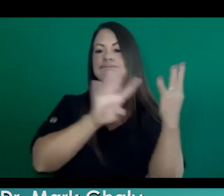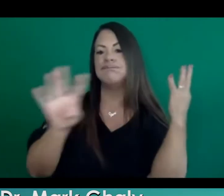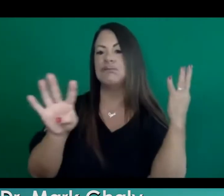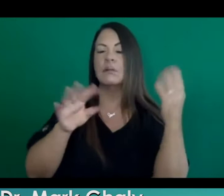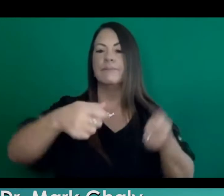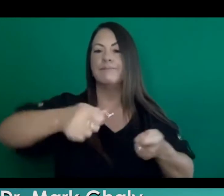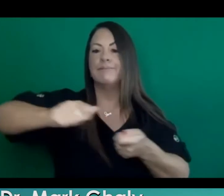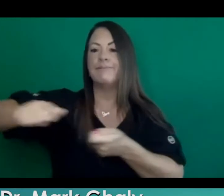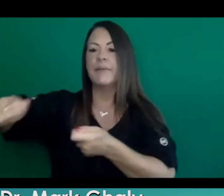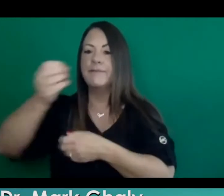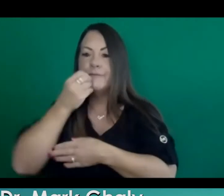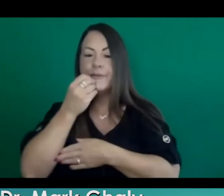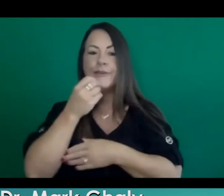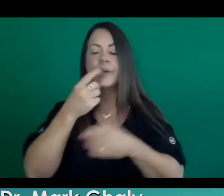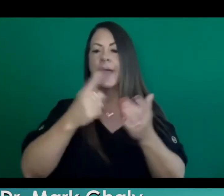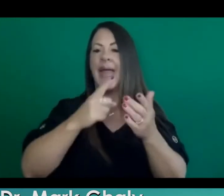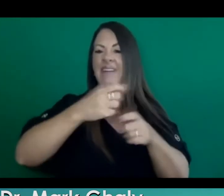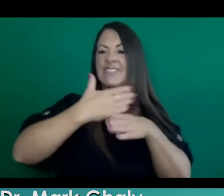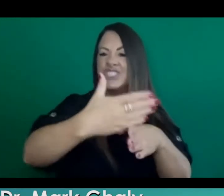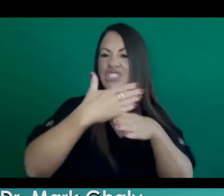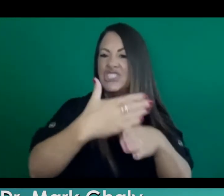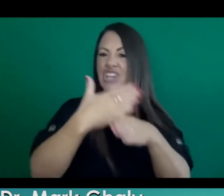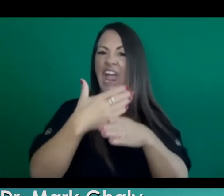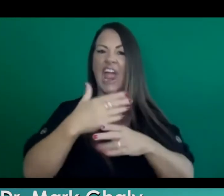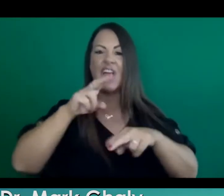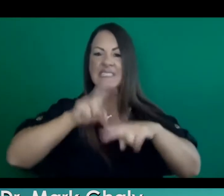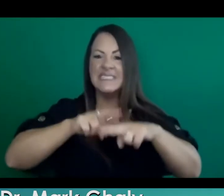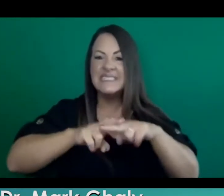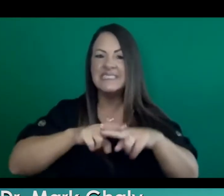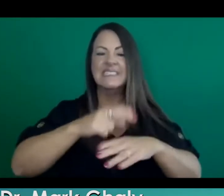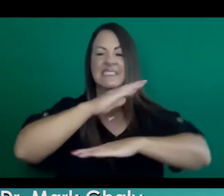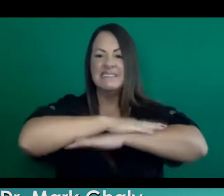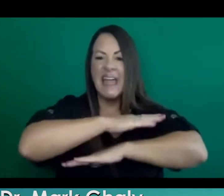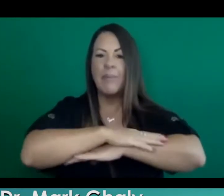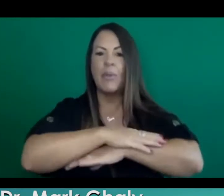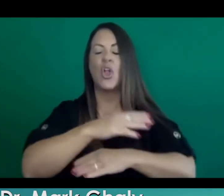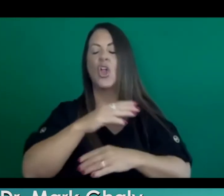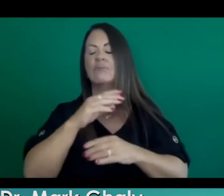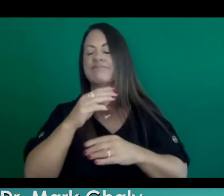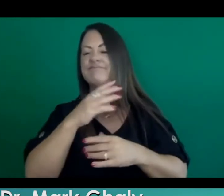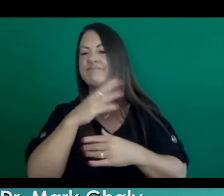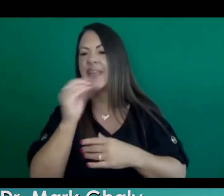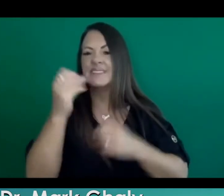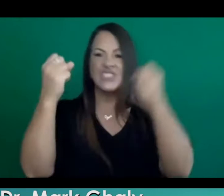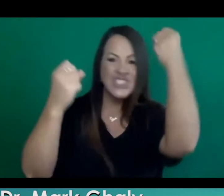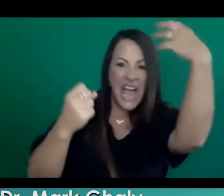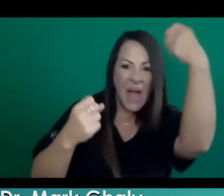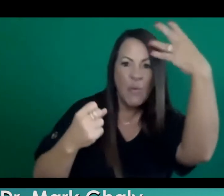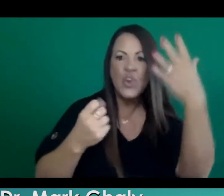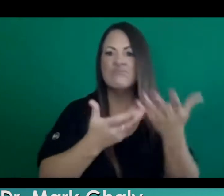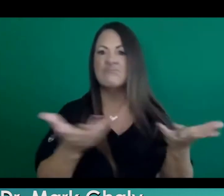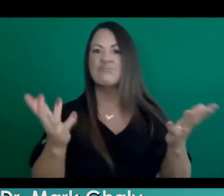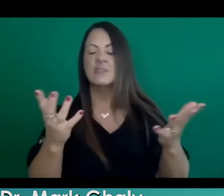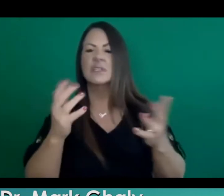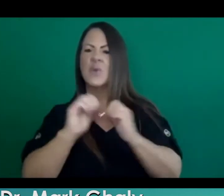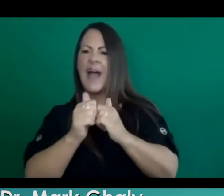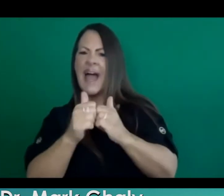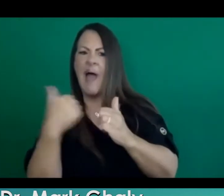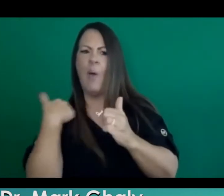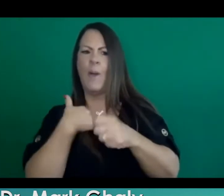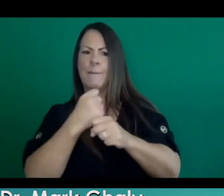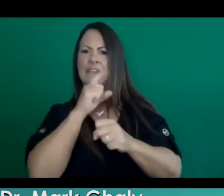showering areas. All of these things were sort of shelters of old. But as we continue to work with the